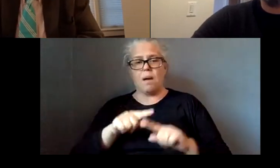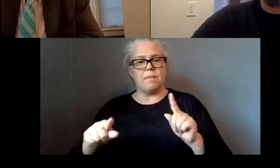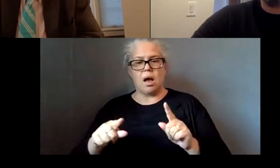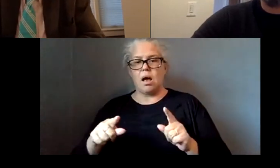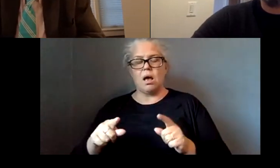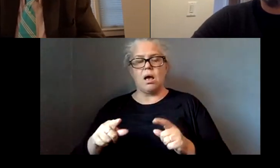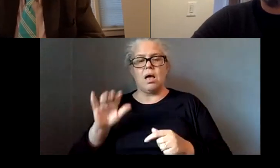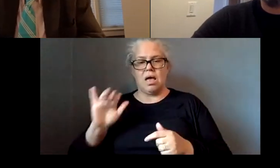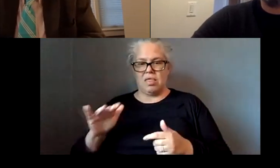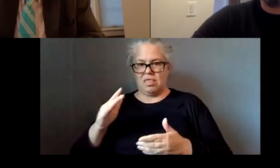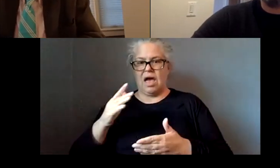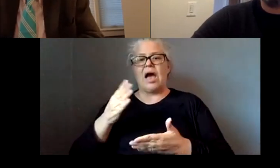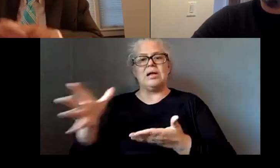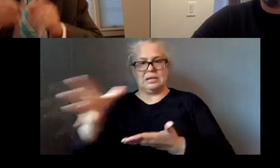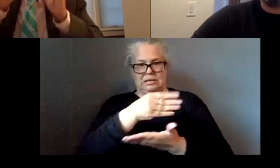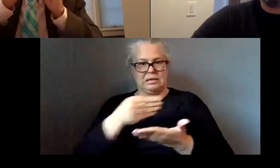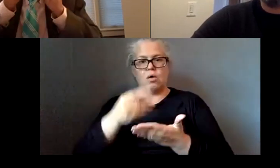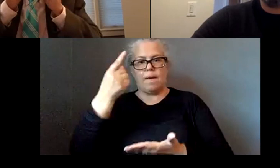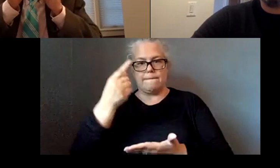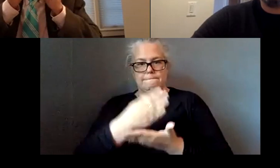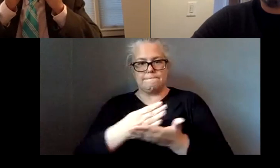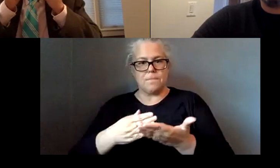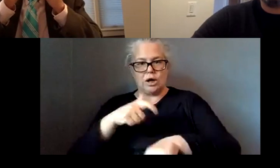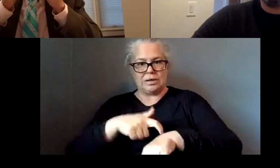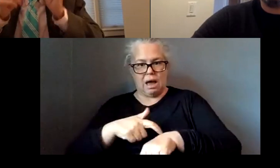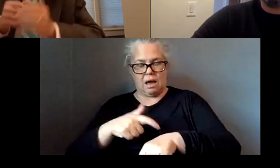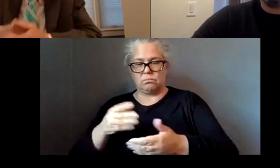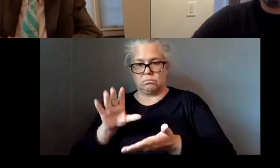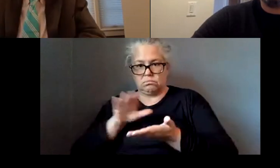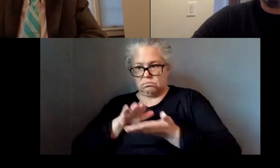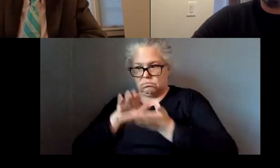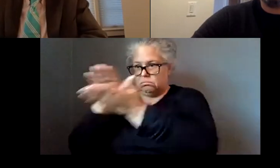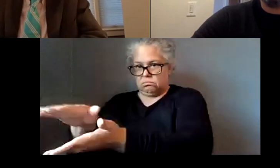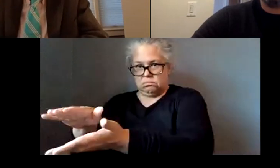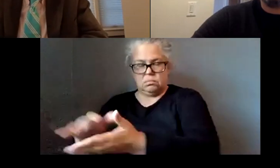to that program. We did talk about doing an alumni program